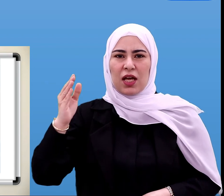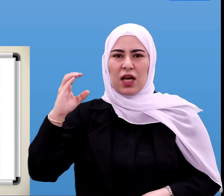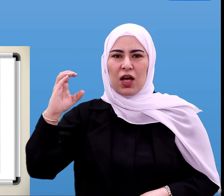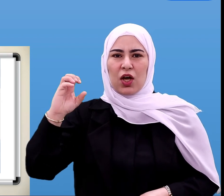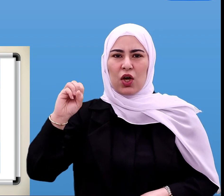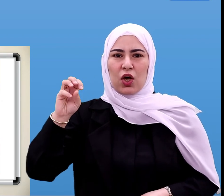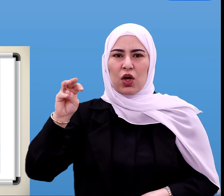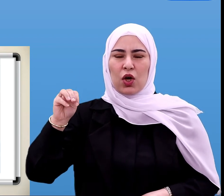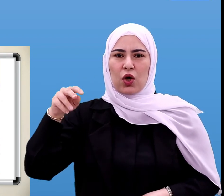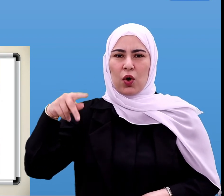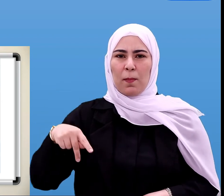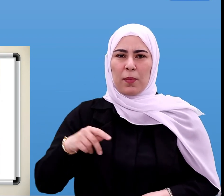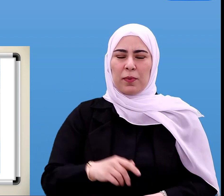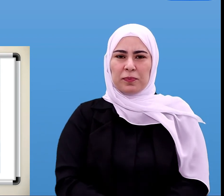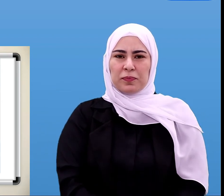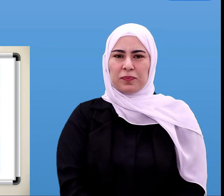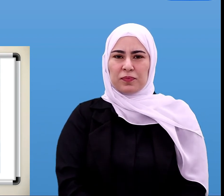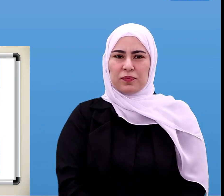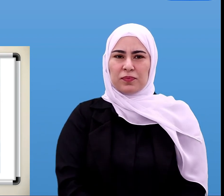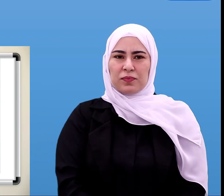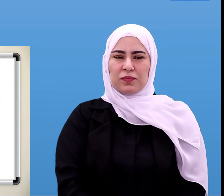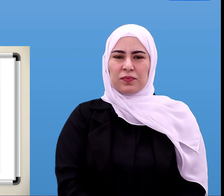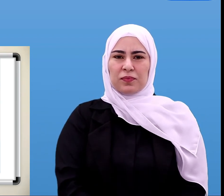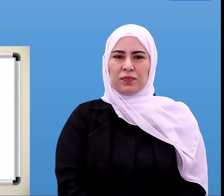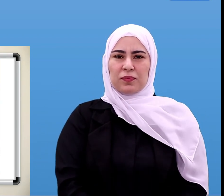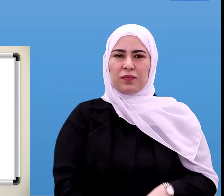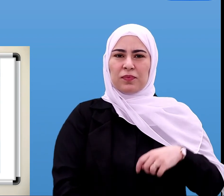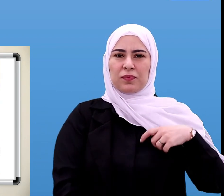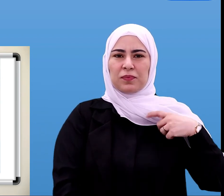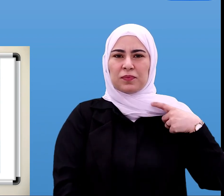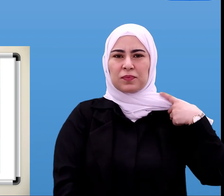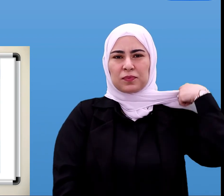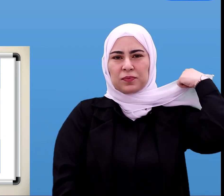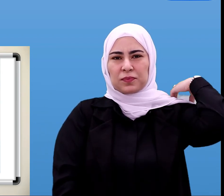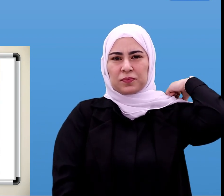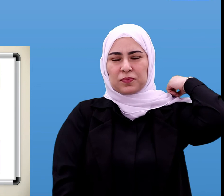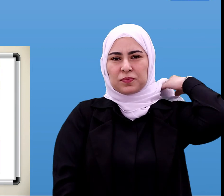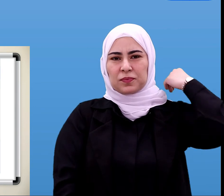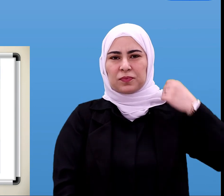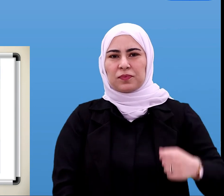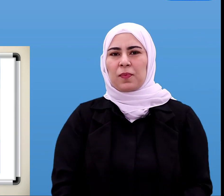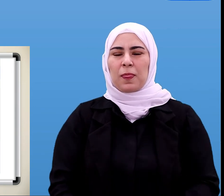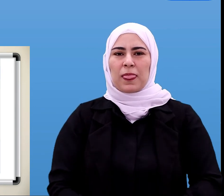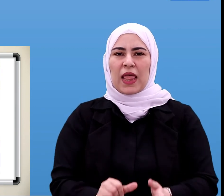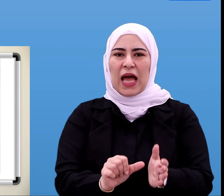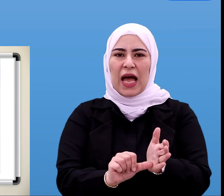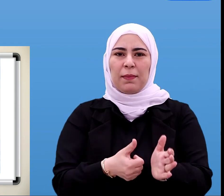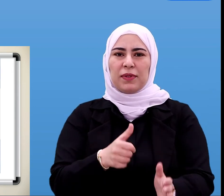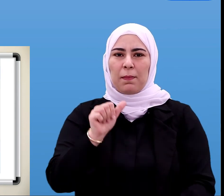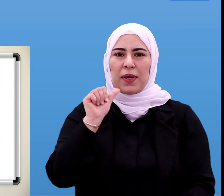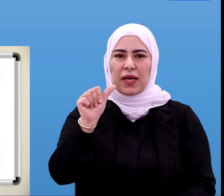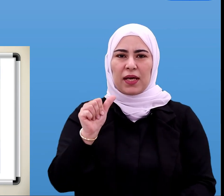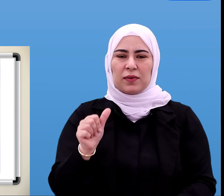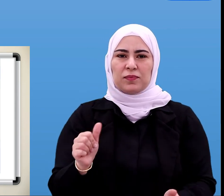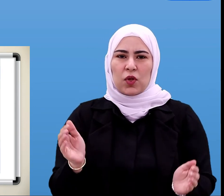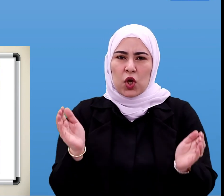age, shape, color, origin, material, and purpose. We will start with A, small, round,